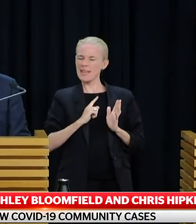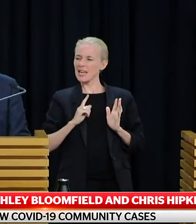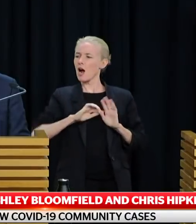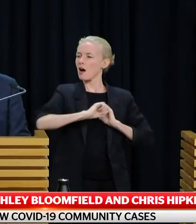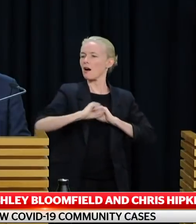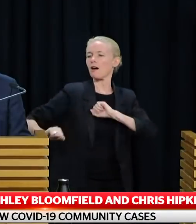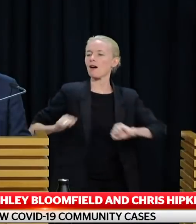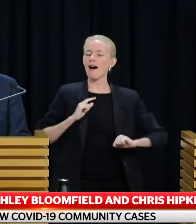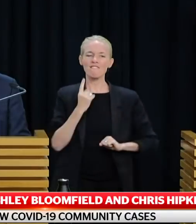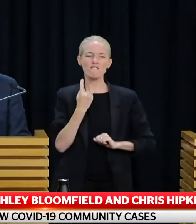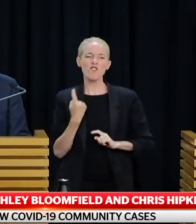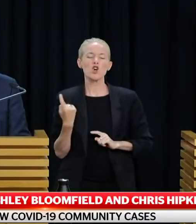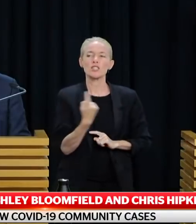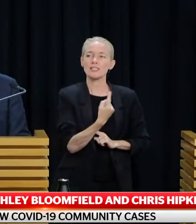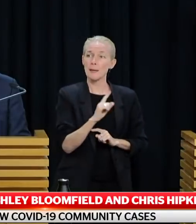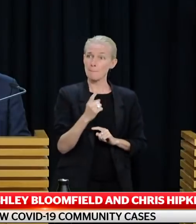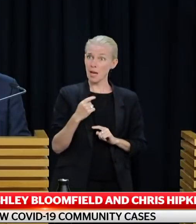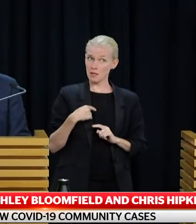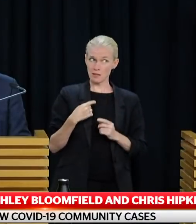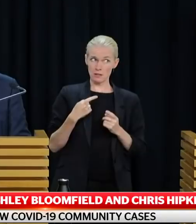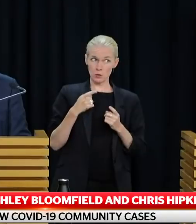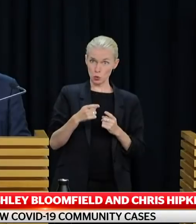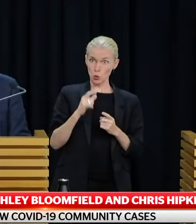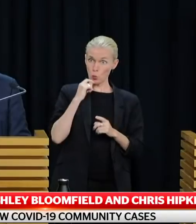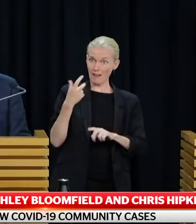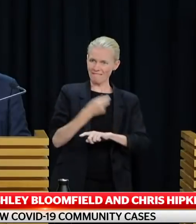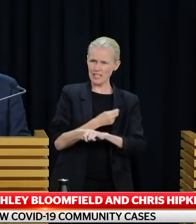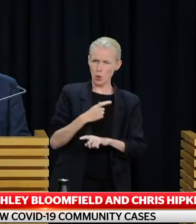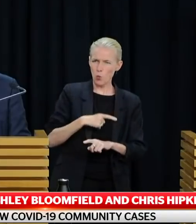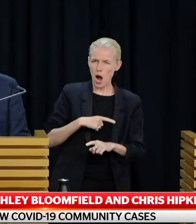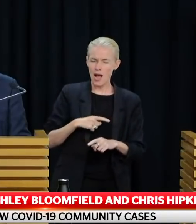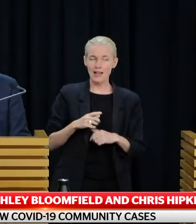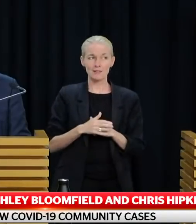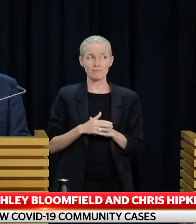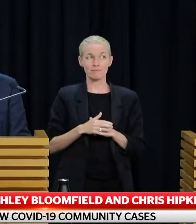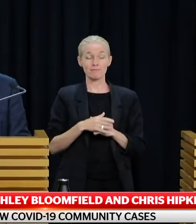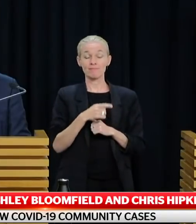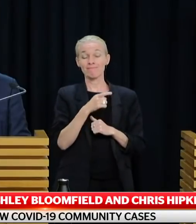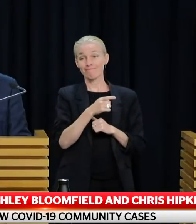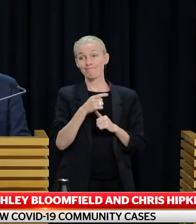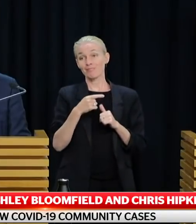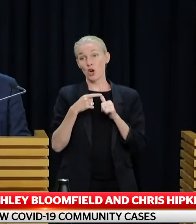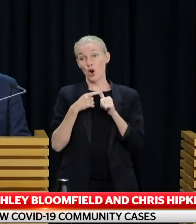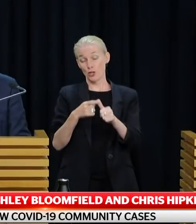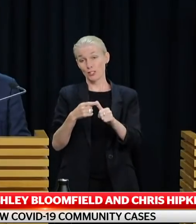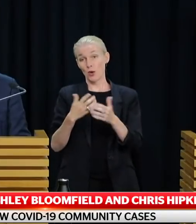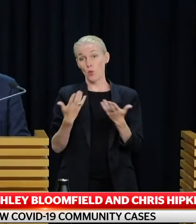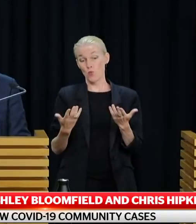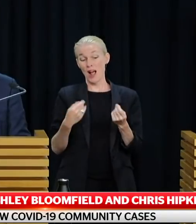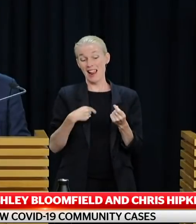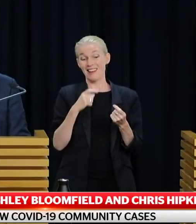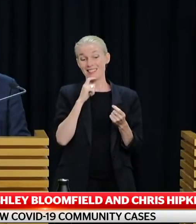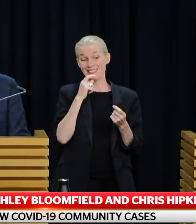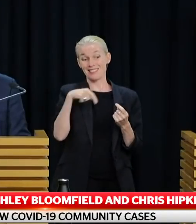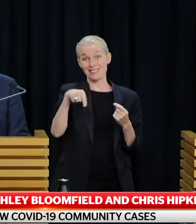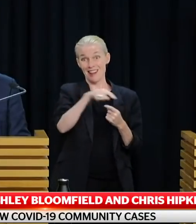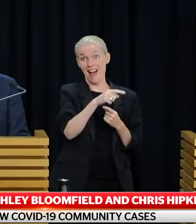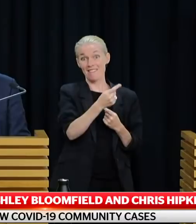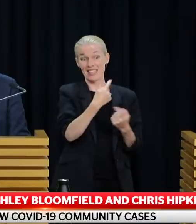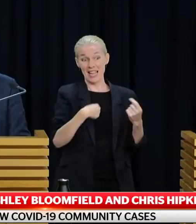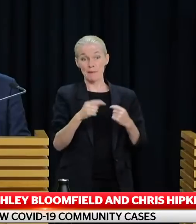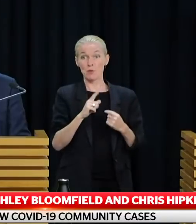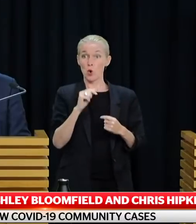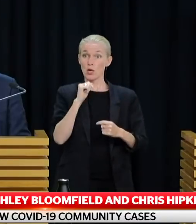idea? Oh, because I've had quite a lot of feedback, as has the Ministry, that people would see that as a sign of my confidence in